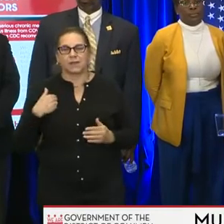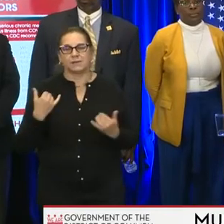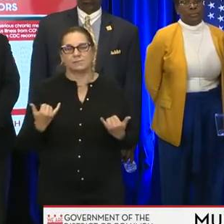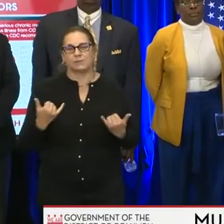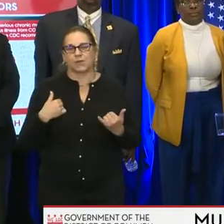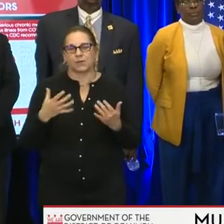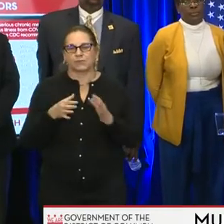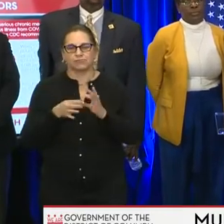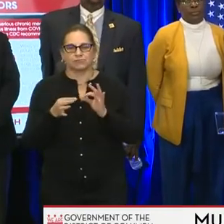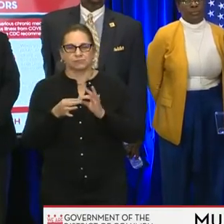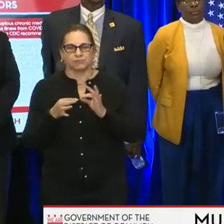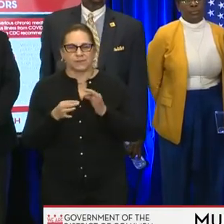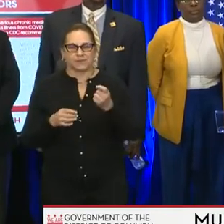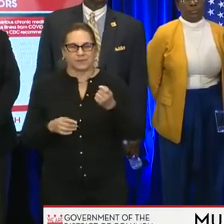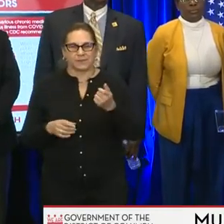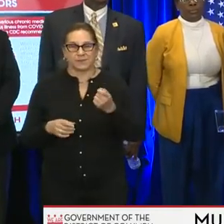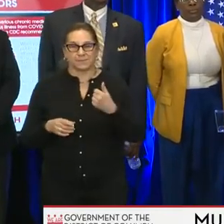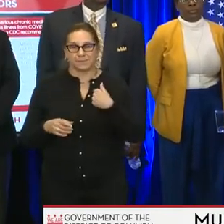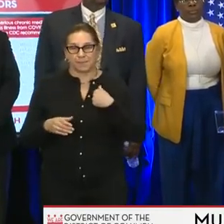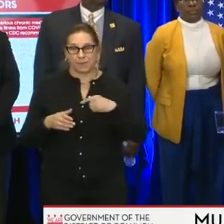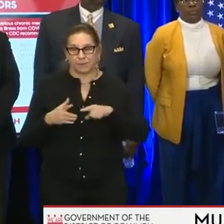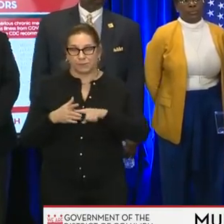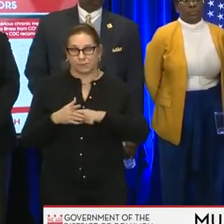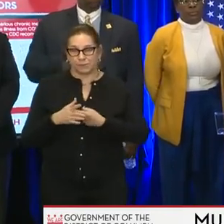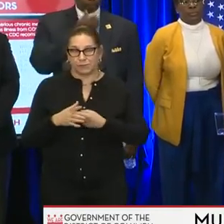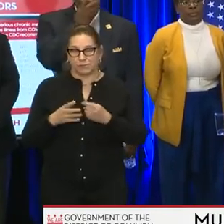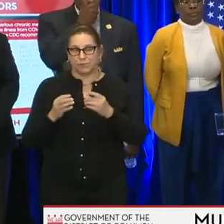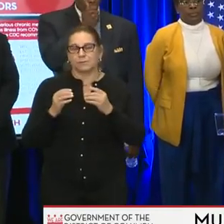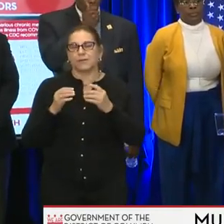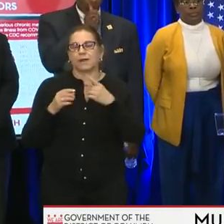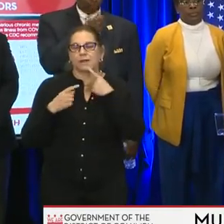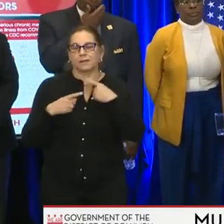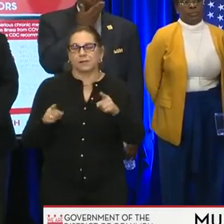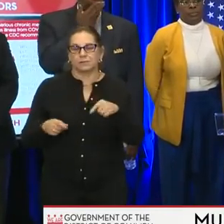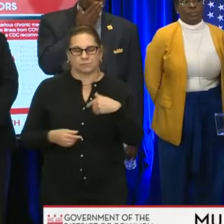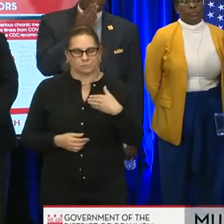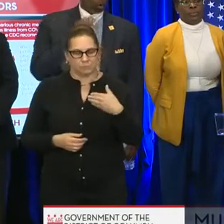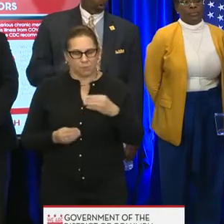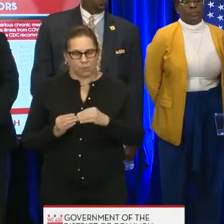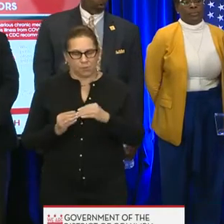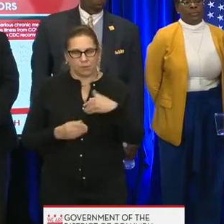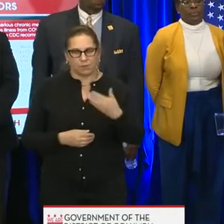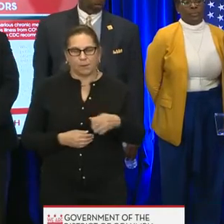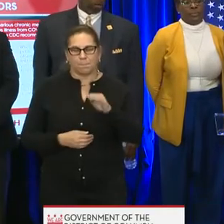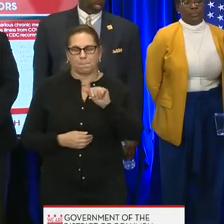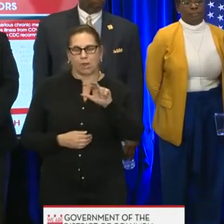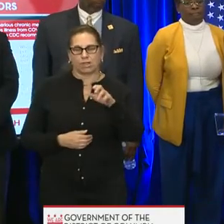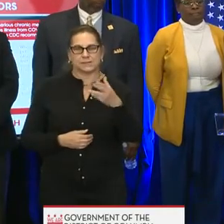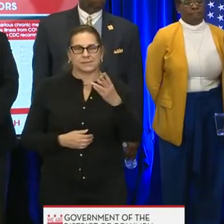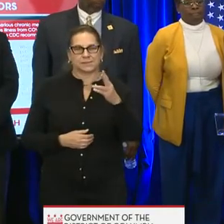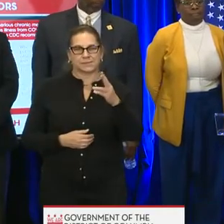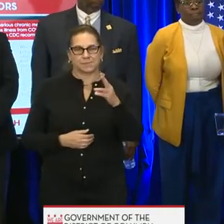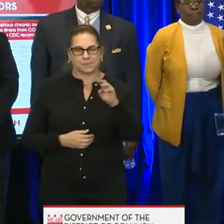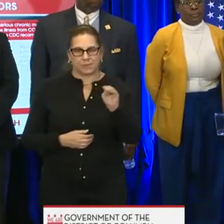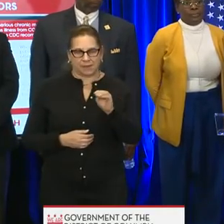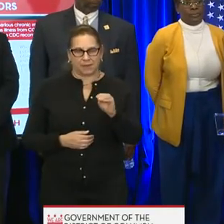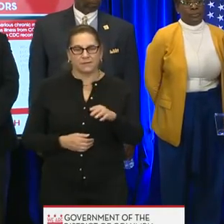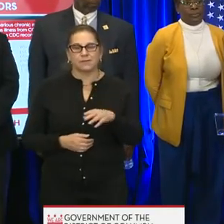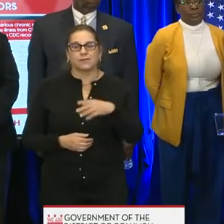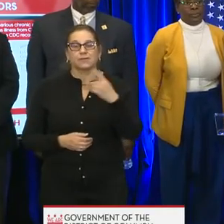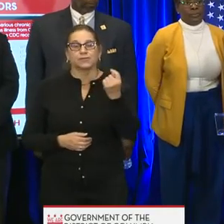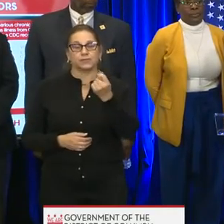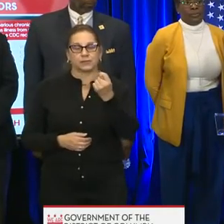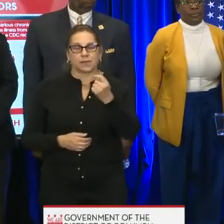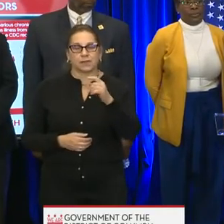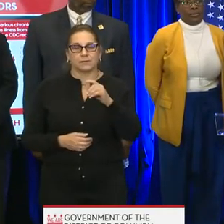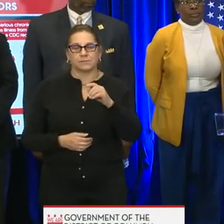that starting this Monday, March 16 through Tuesday, March 31st, D.C.